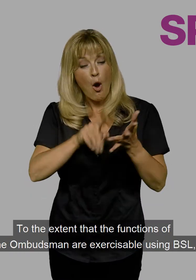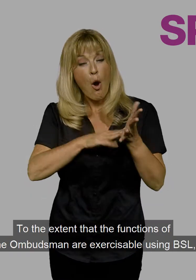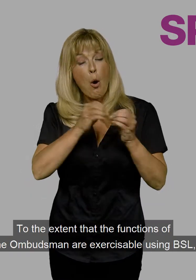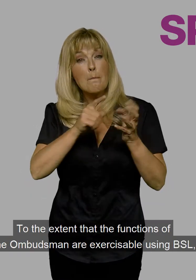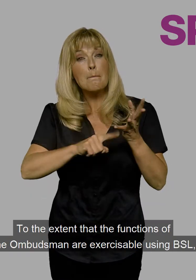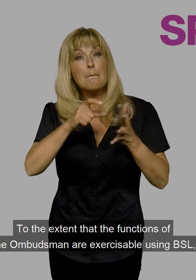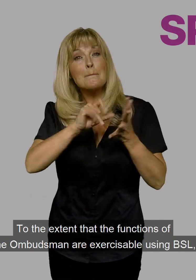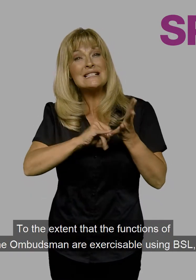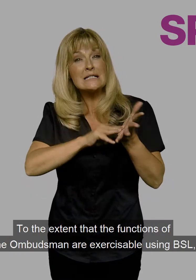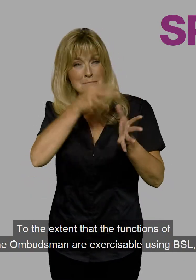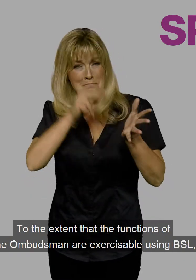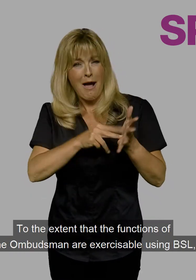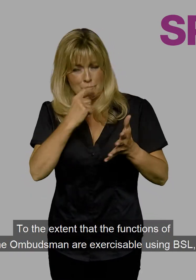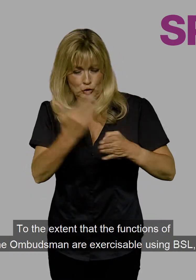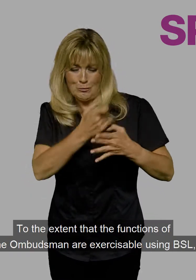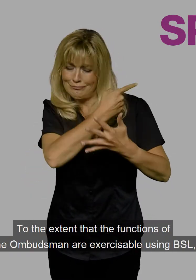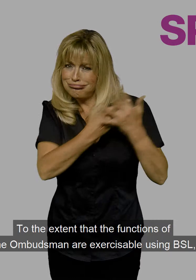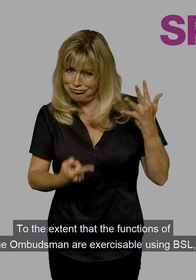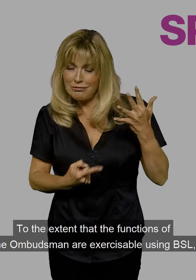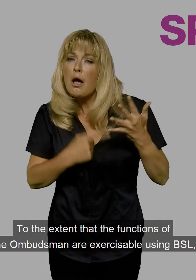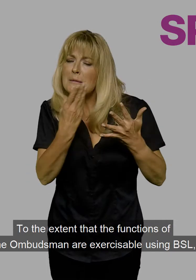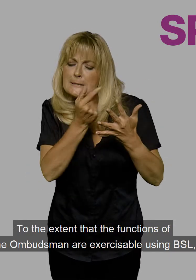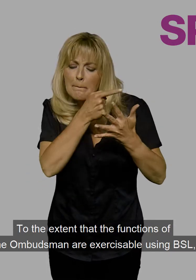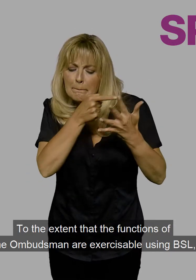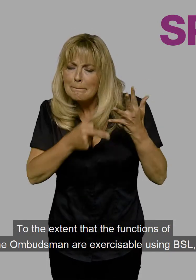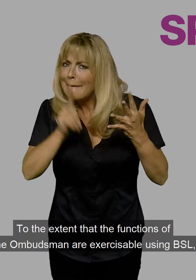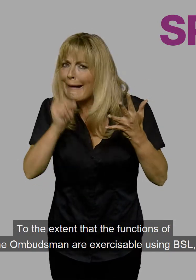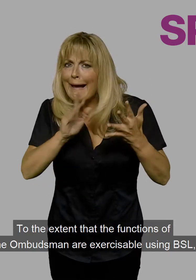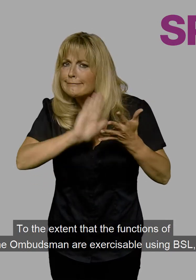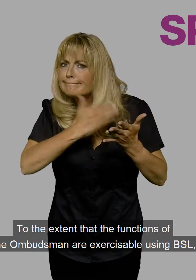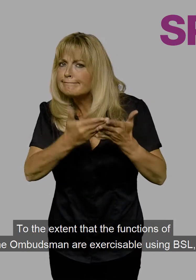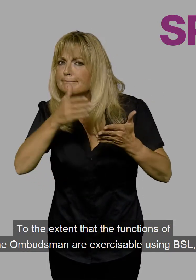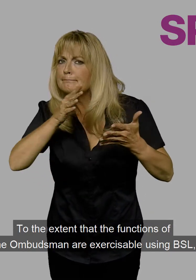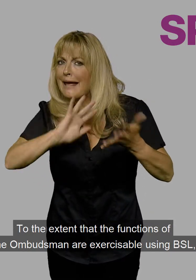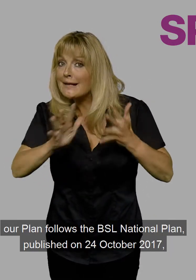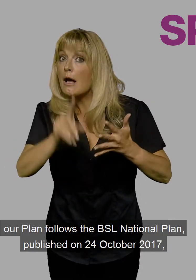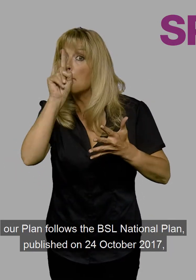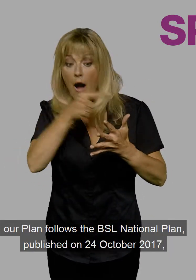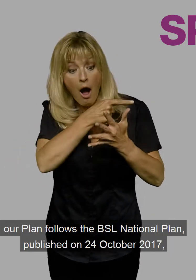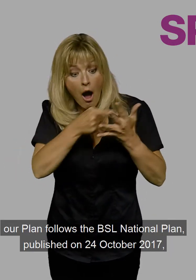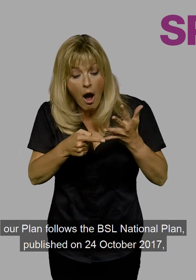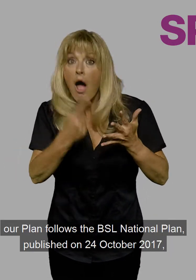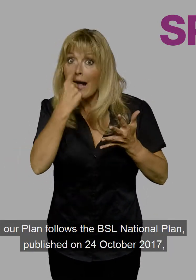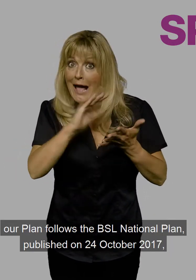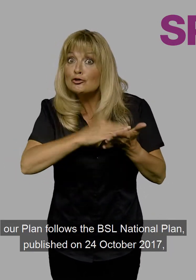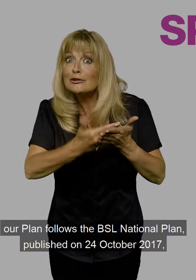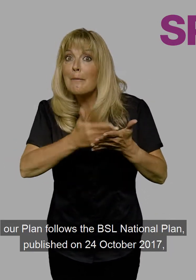To the extent that the functions of the Ombudsman are exercisable using BSL, our plan follows the BSL